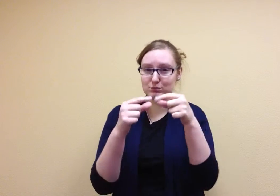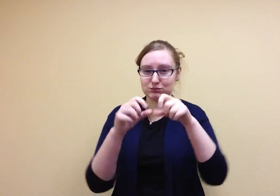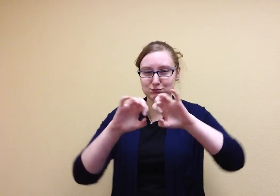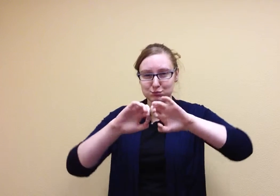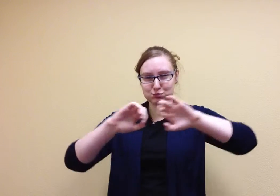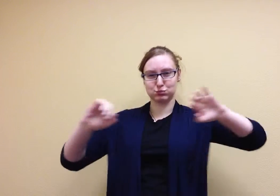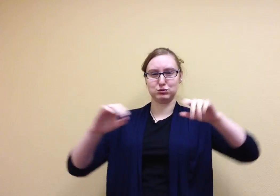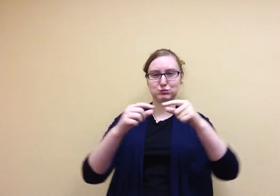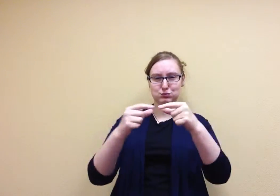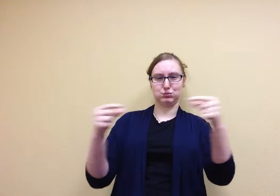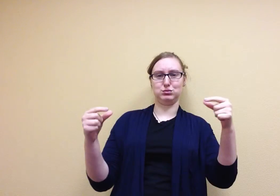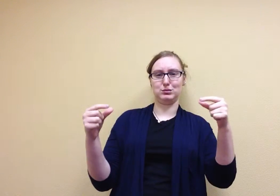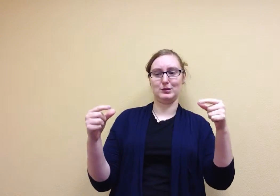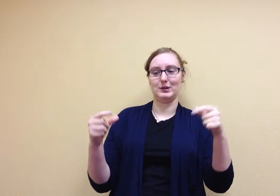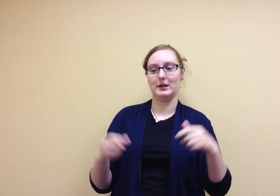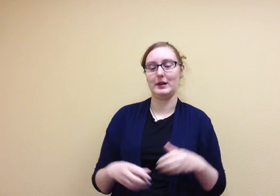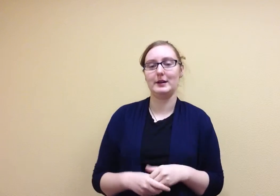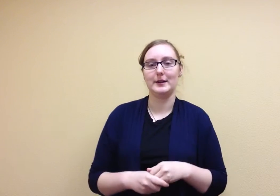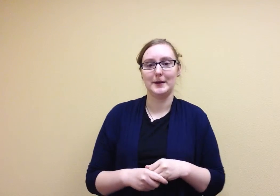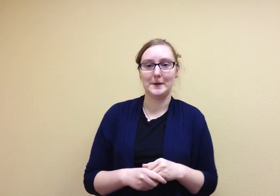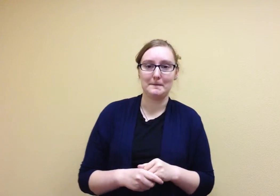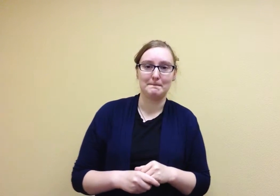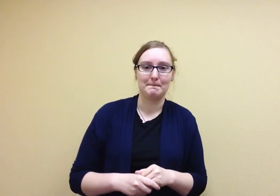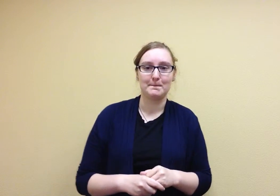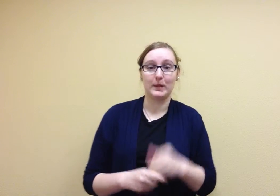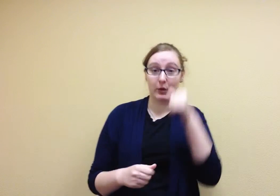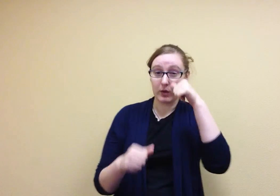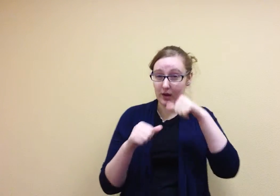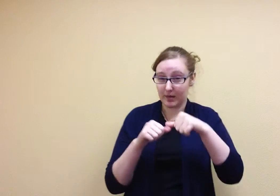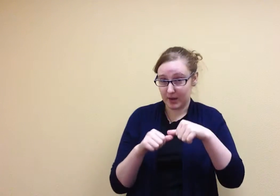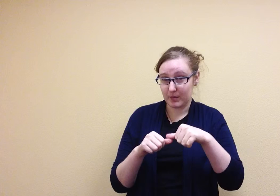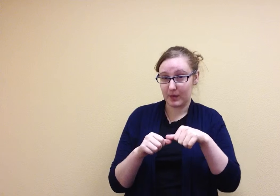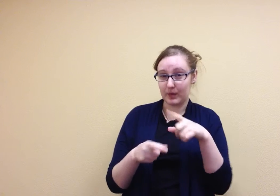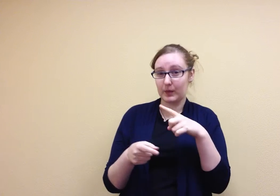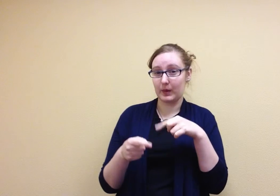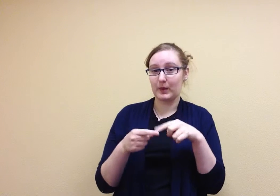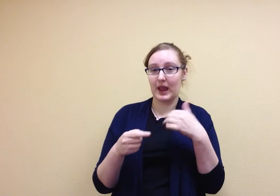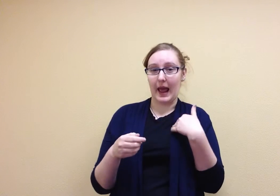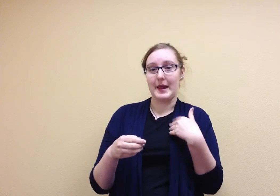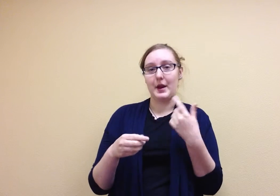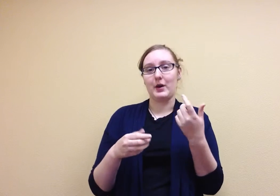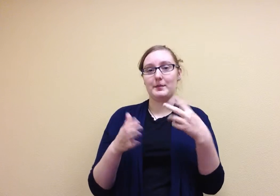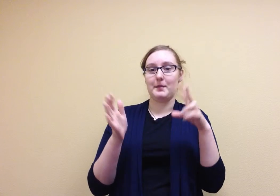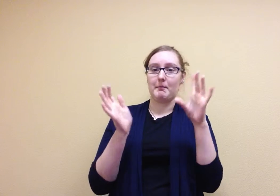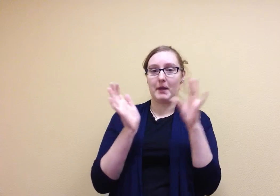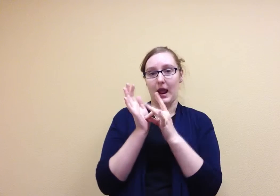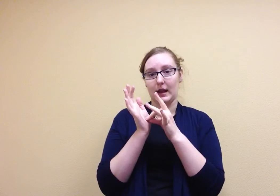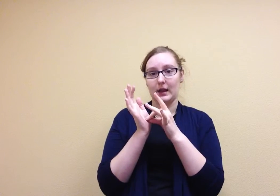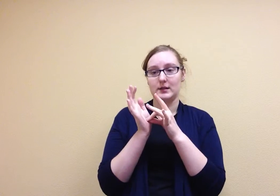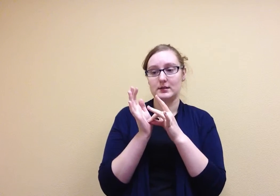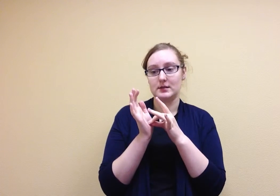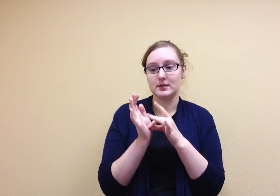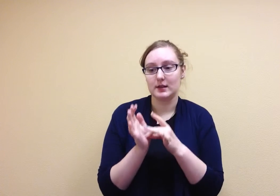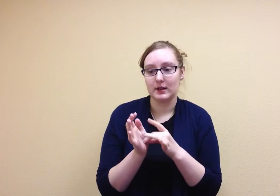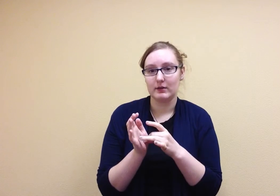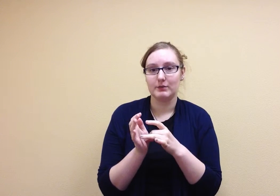The magnets push apart. Remember when we all got our magnets out? And we took a south and a